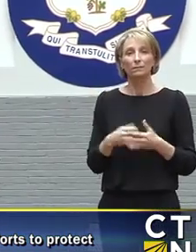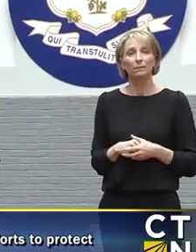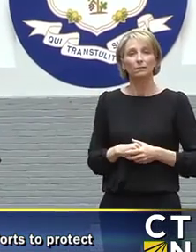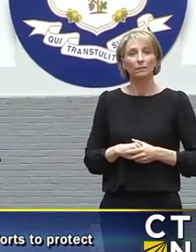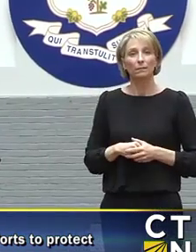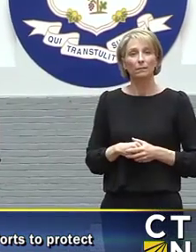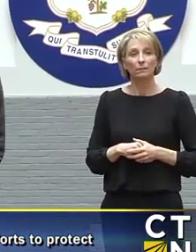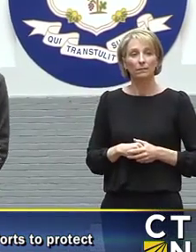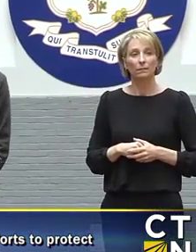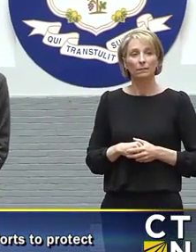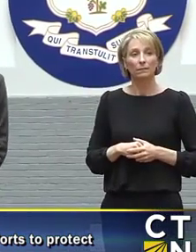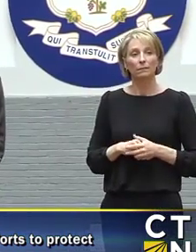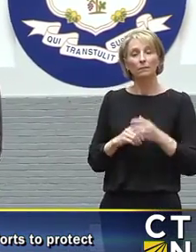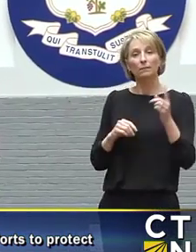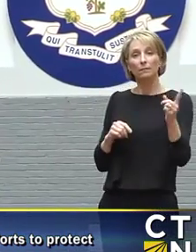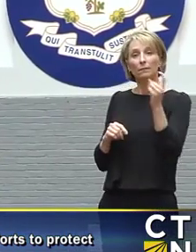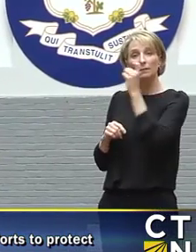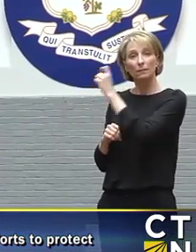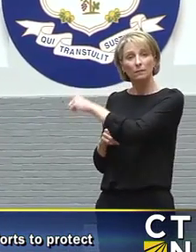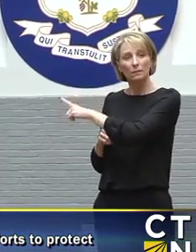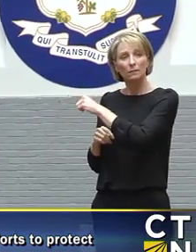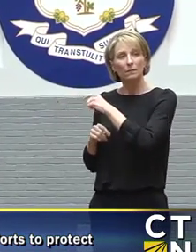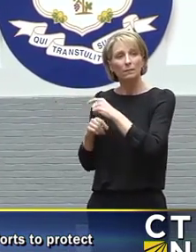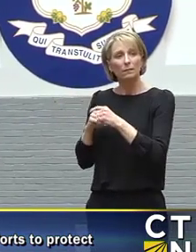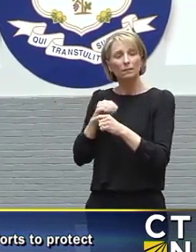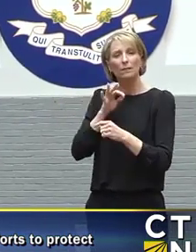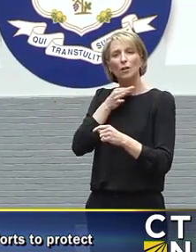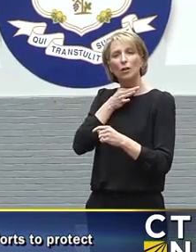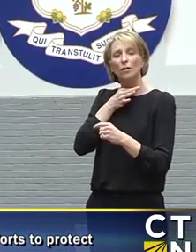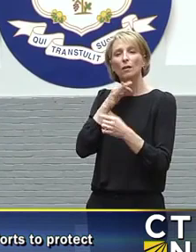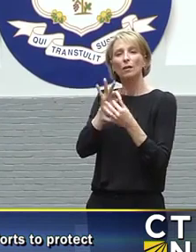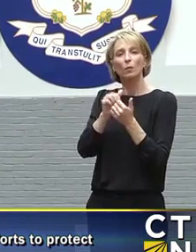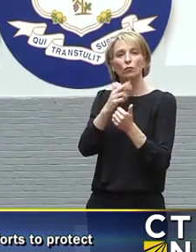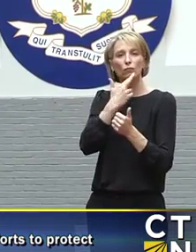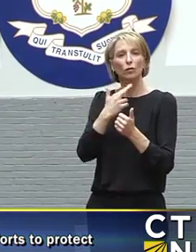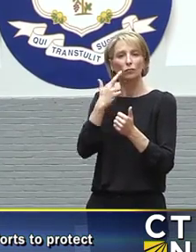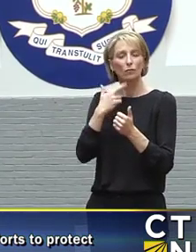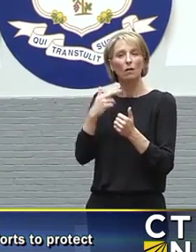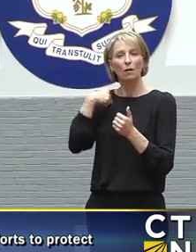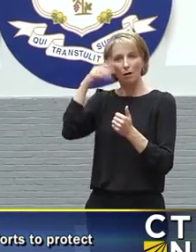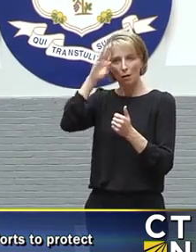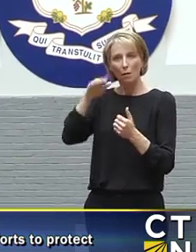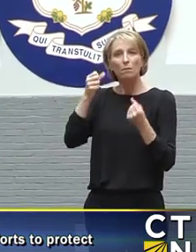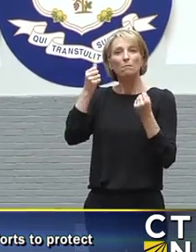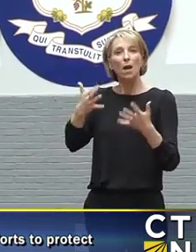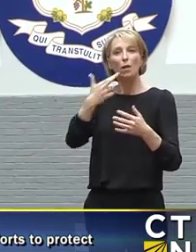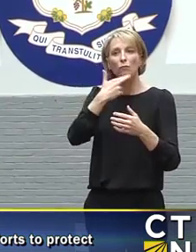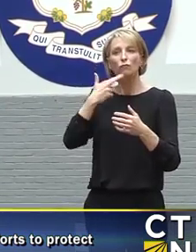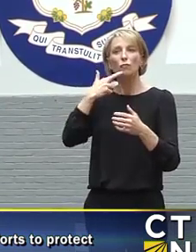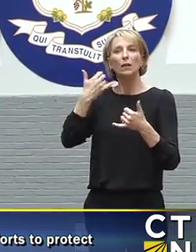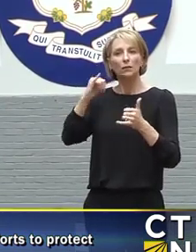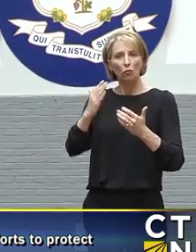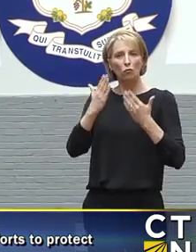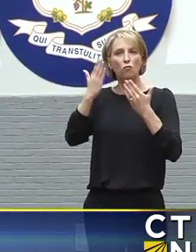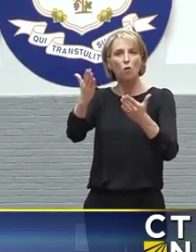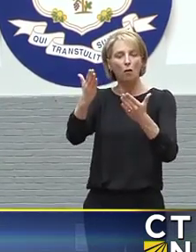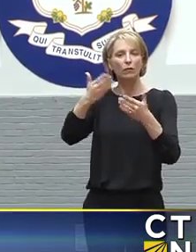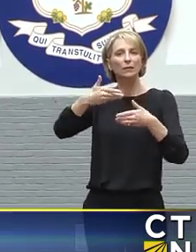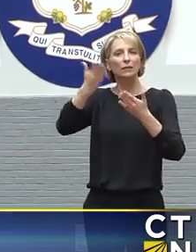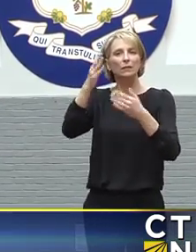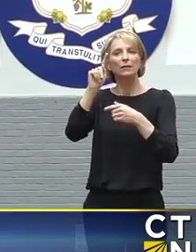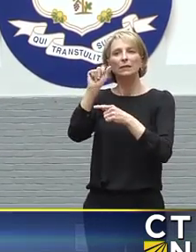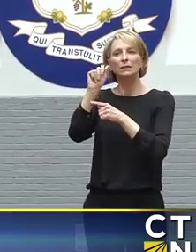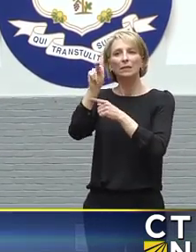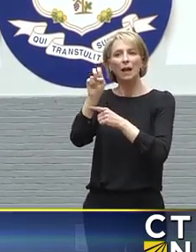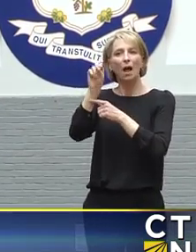Go ahead. I was going to ask about restaurants. I know that they're still doing takeout service. So